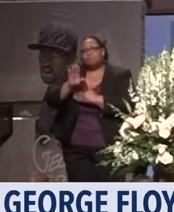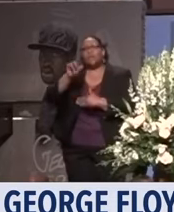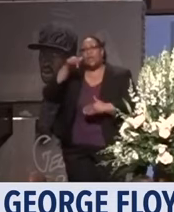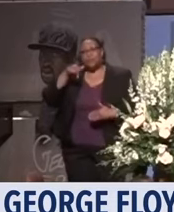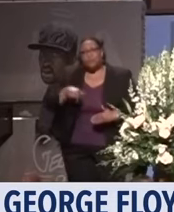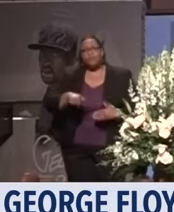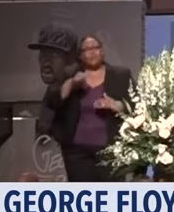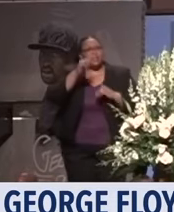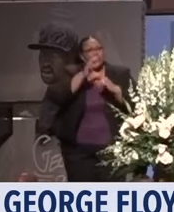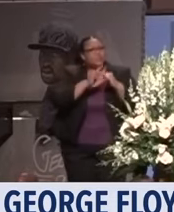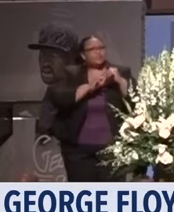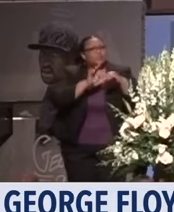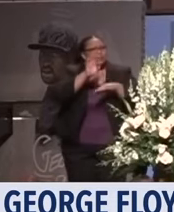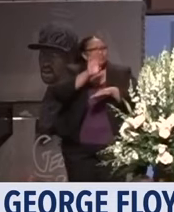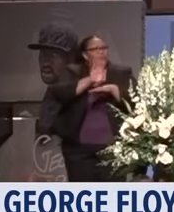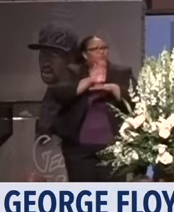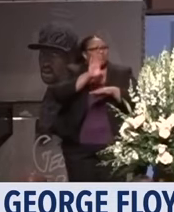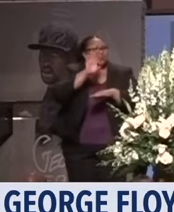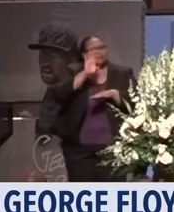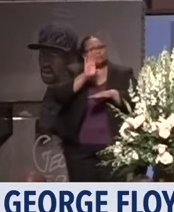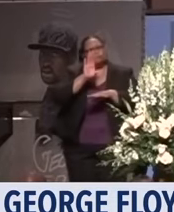into this building.